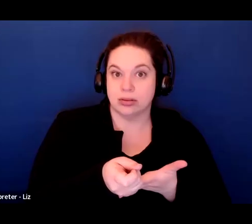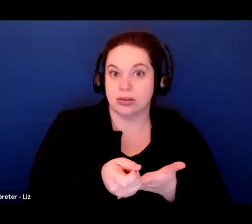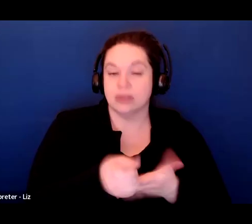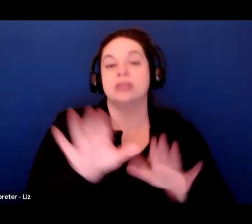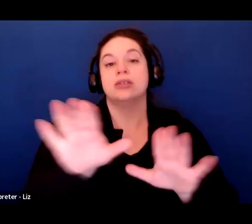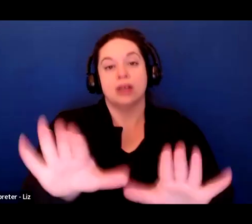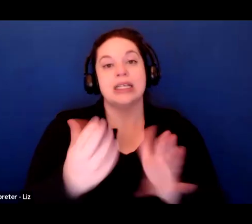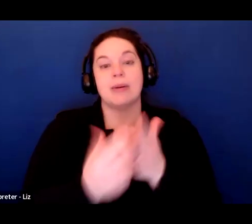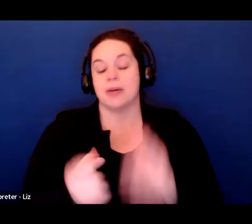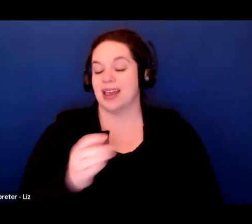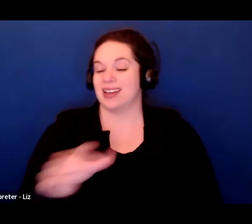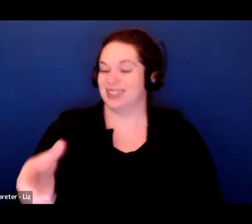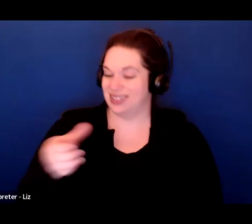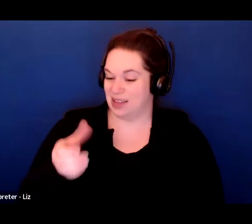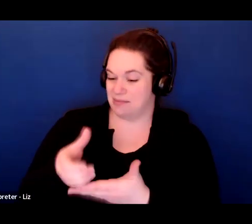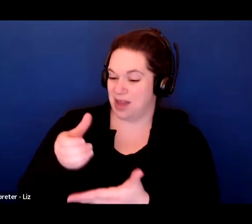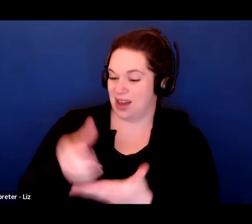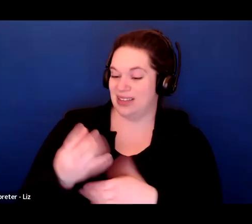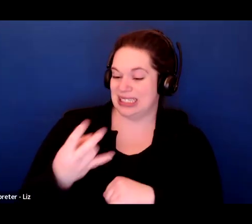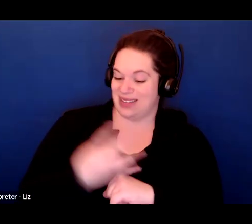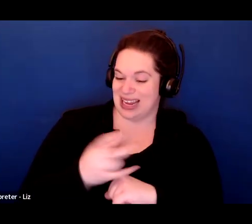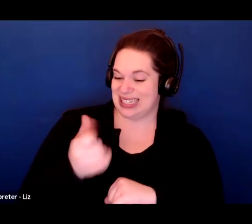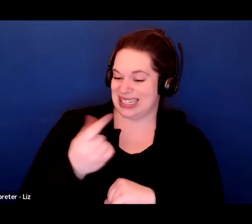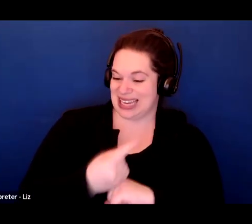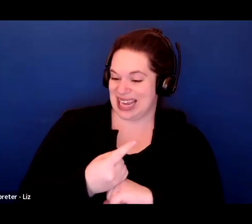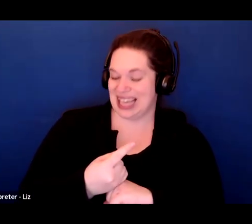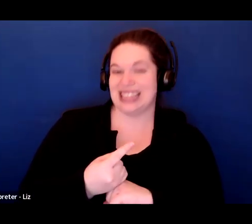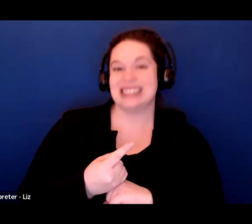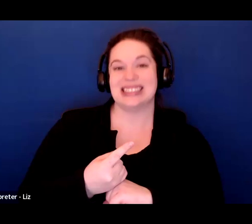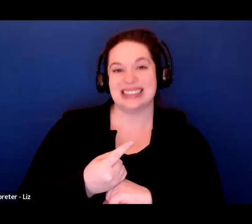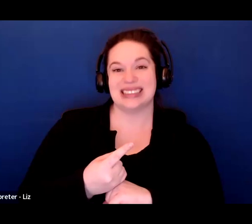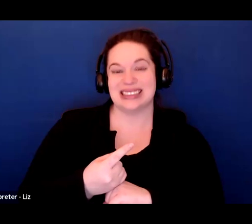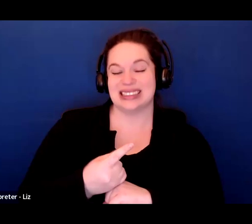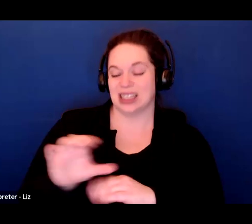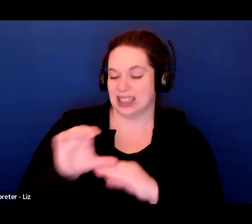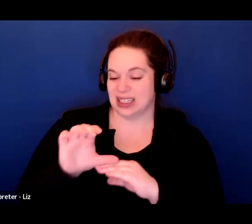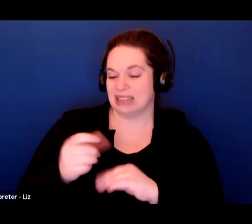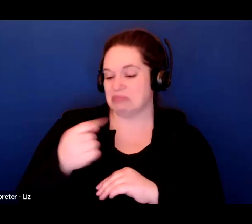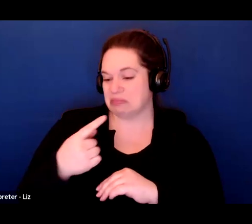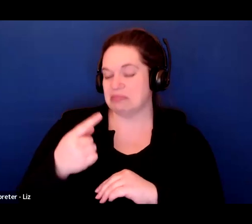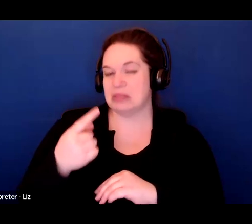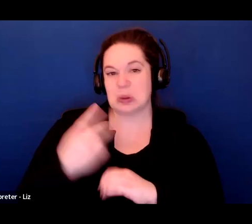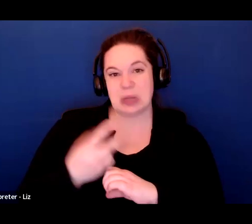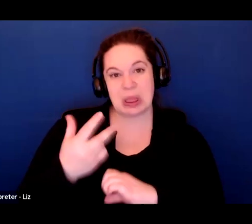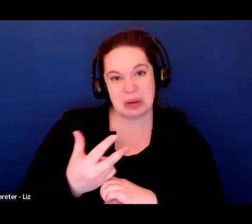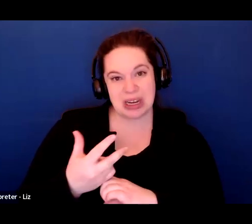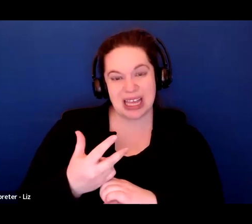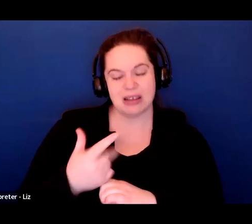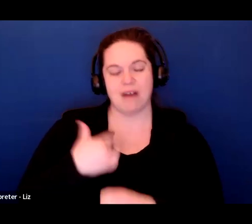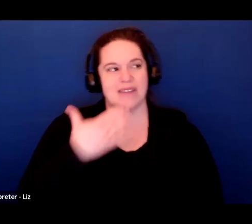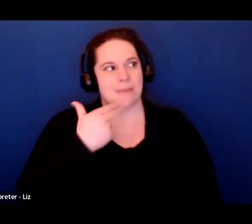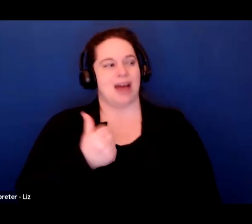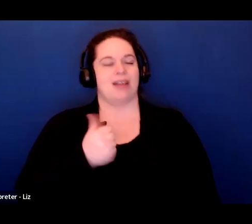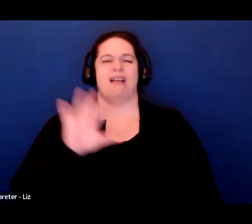longer of antibiotics, but oh, I feel better after 2 or 3 days. So I'm going to save this antibiotic for when this comes